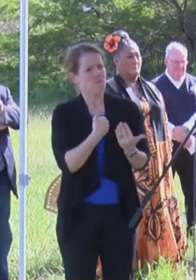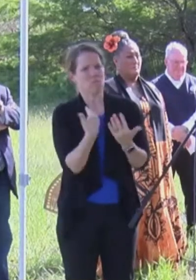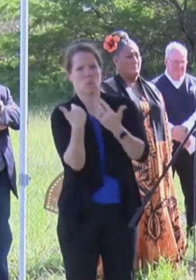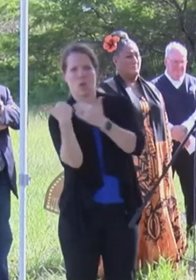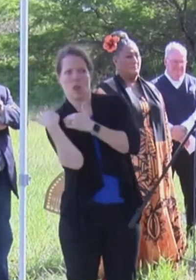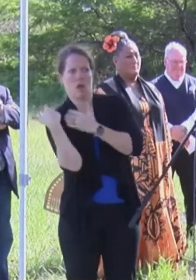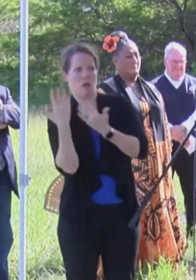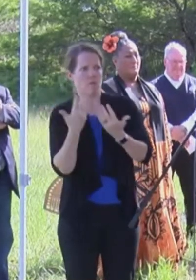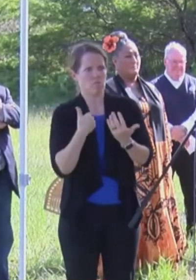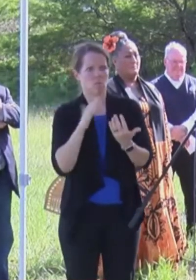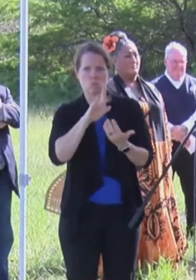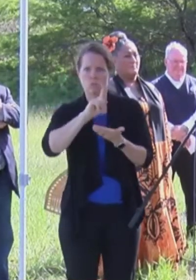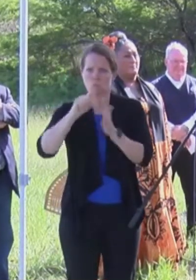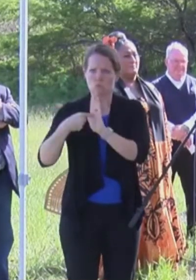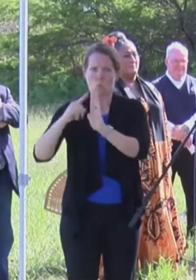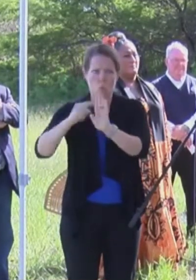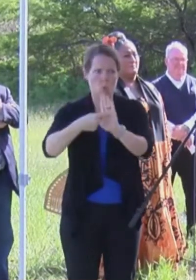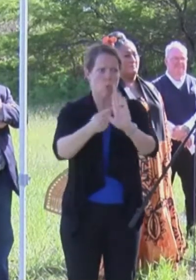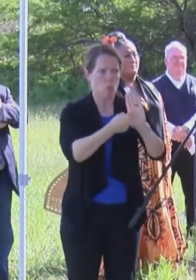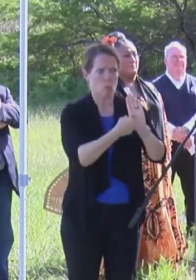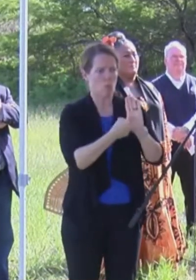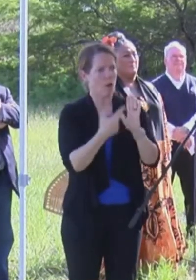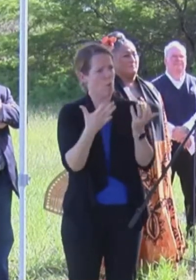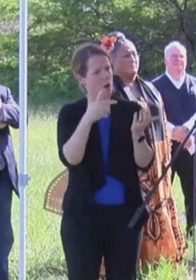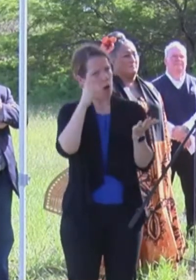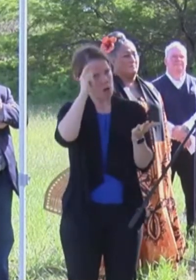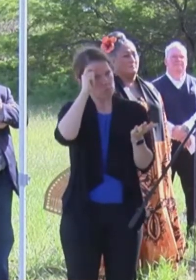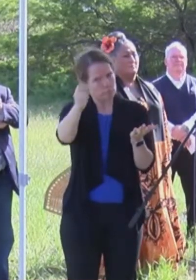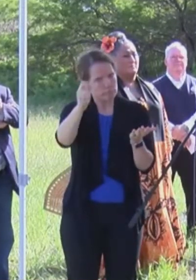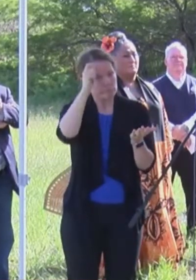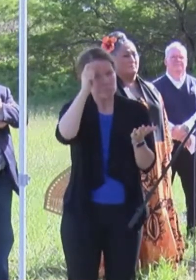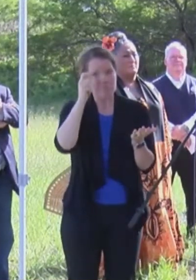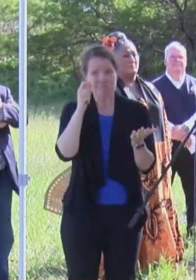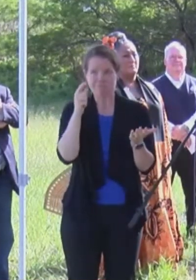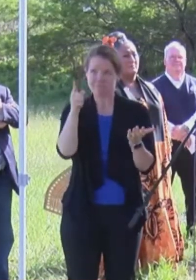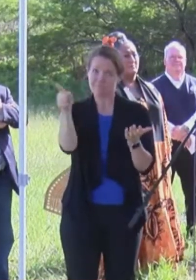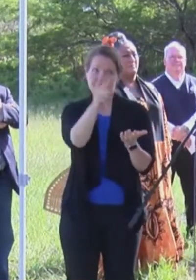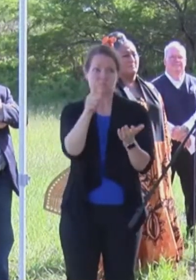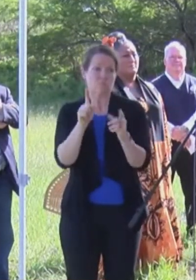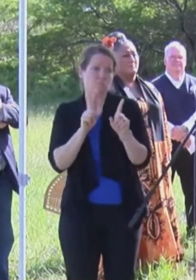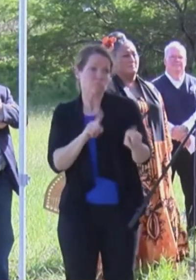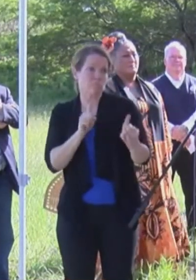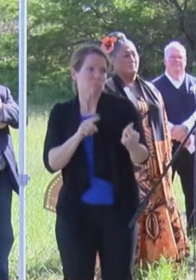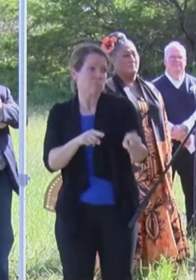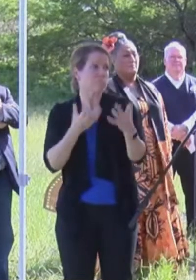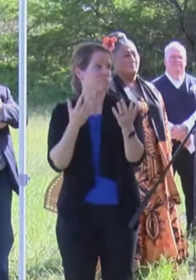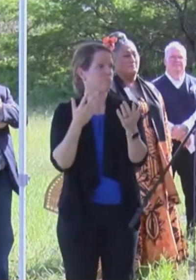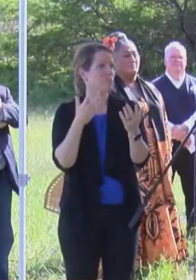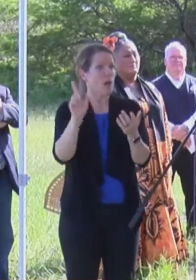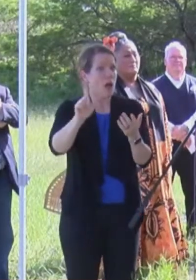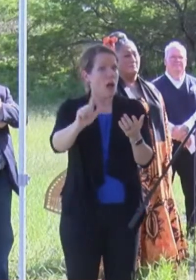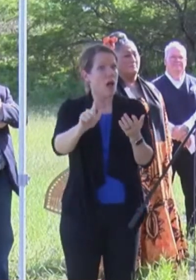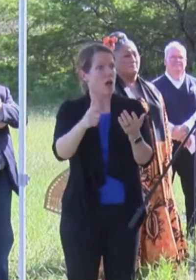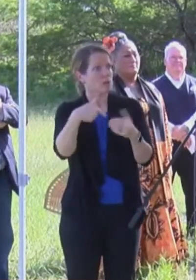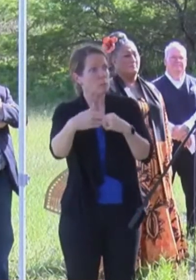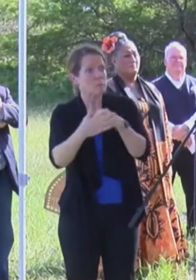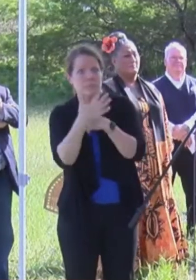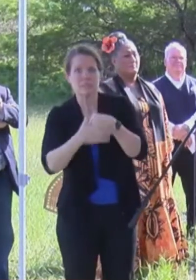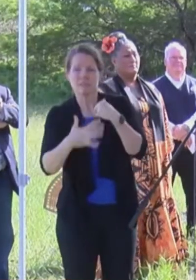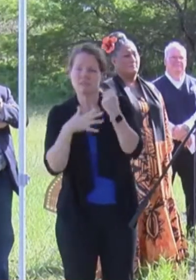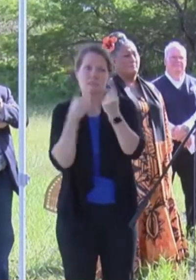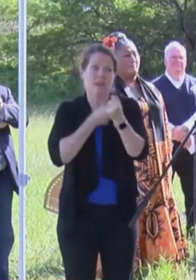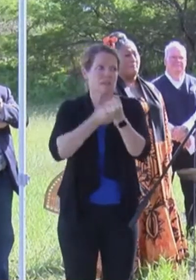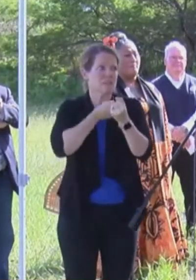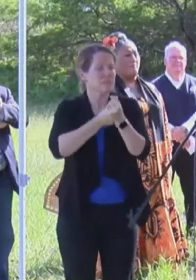role. And, I want to give a shout out to those that have been down in Lahaina on the beach calling for housing. This is, at the end of the